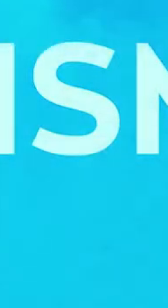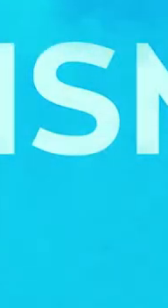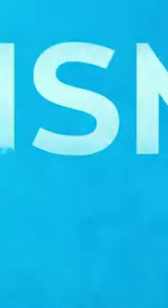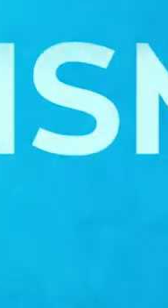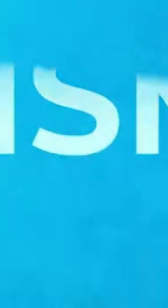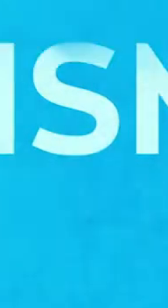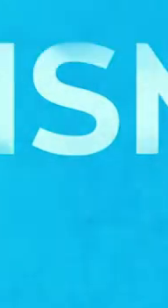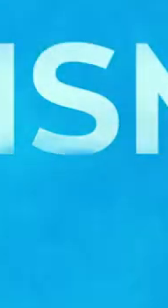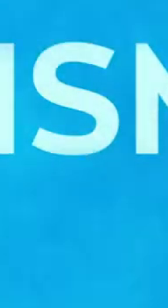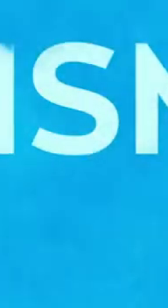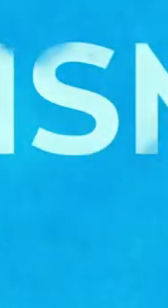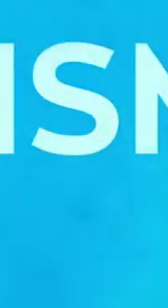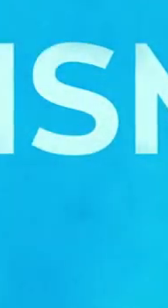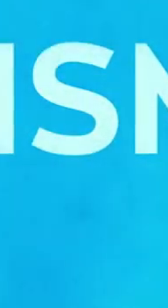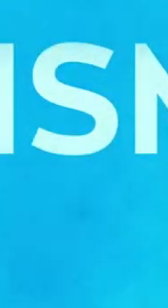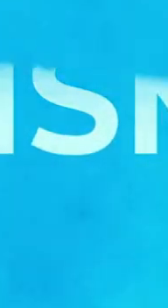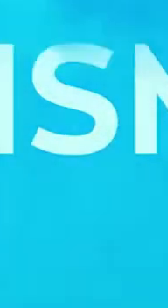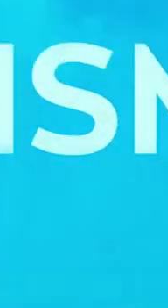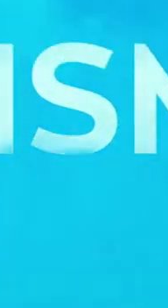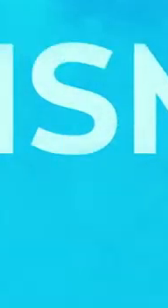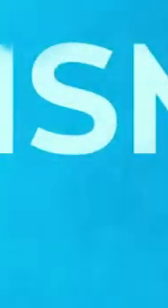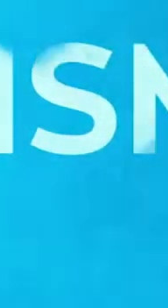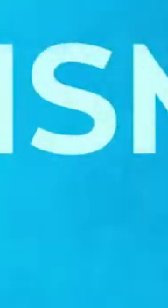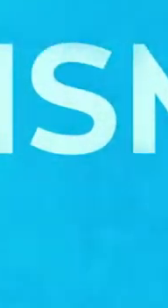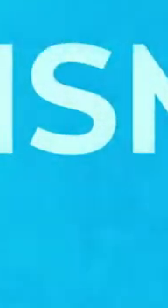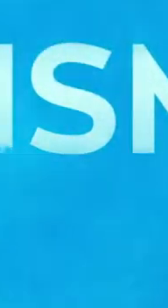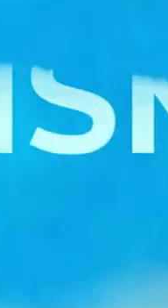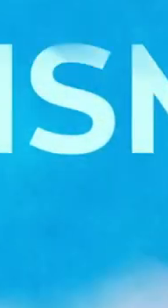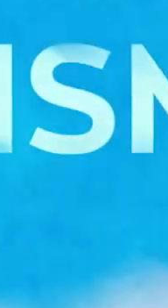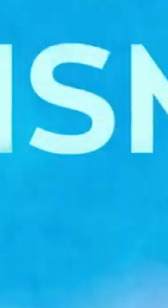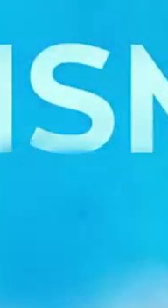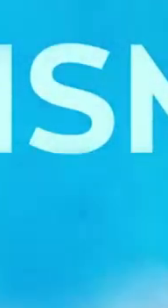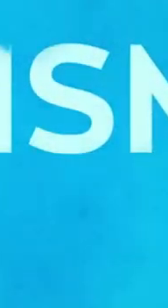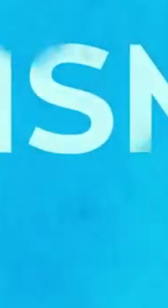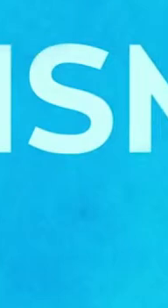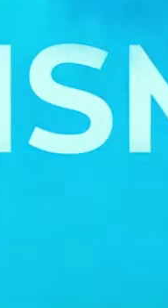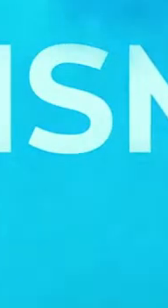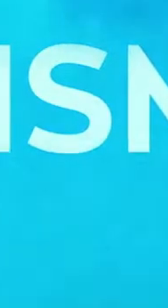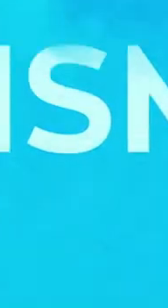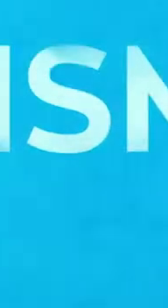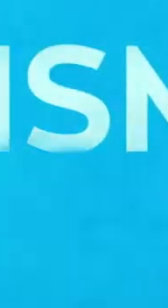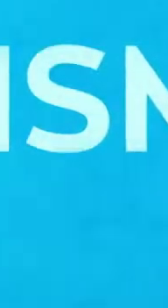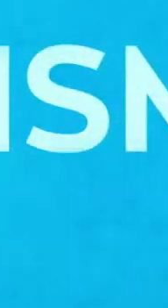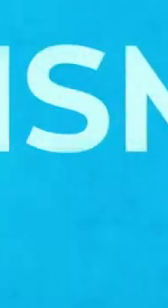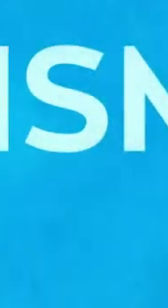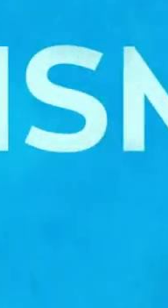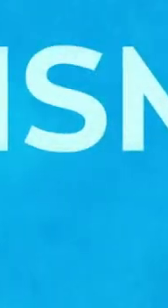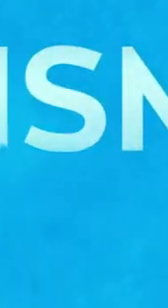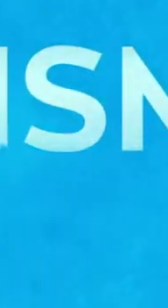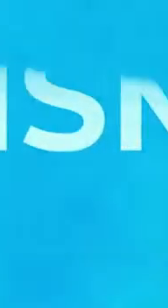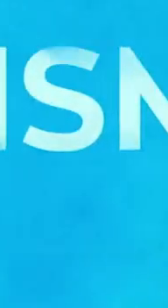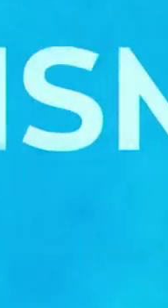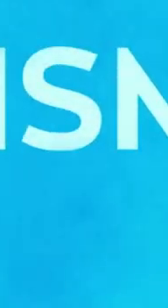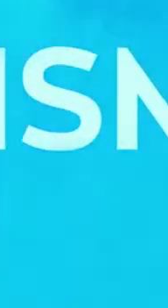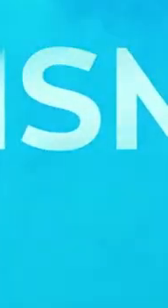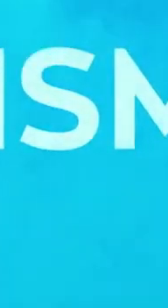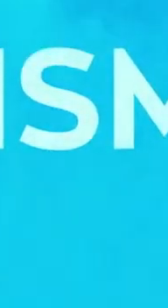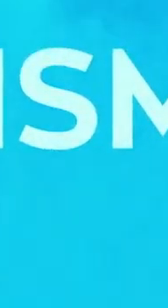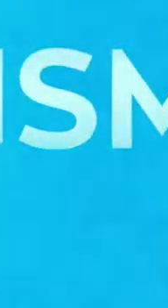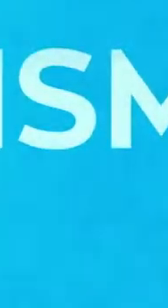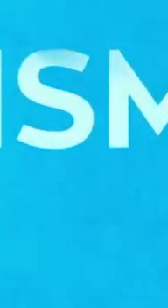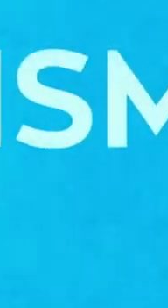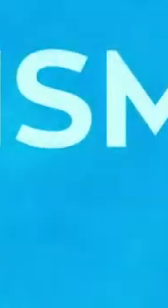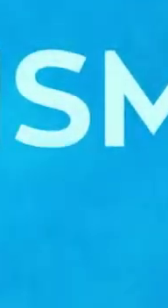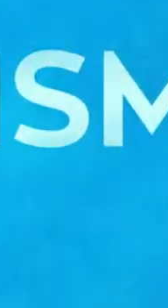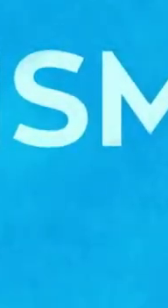himself through your life and you're a man that's worthy of God's love because of who he is but because of